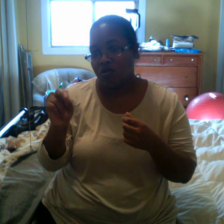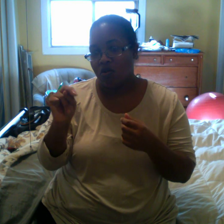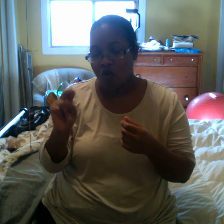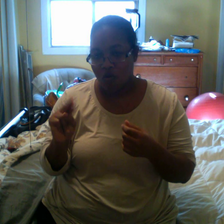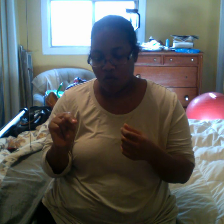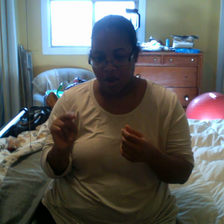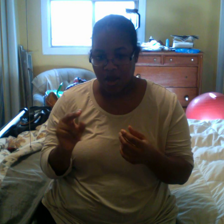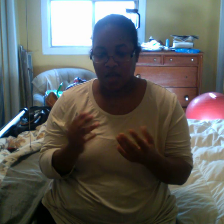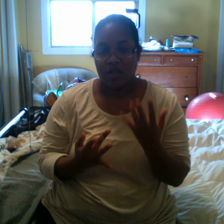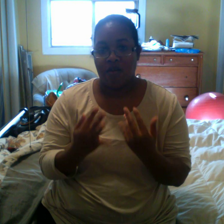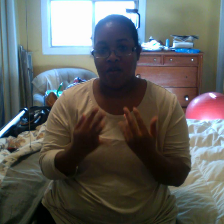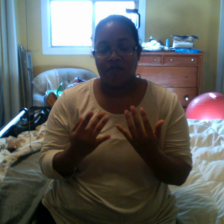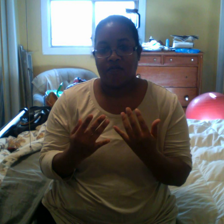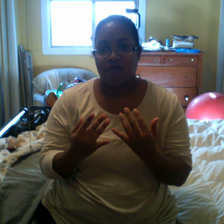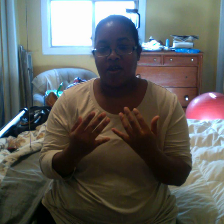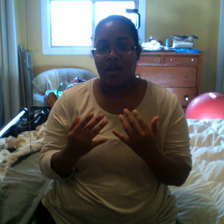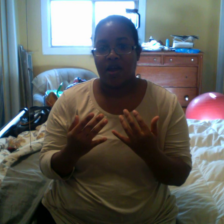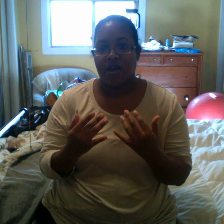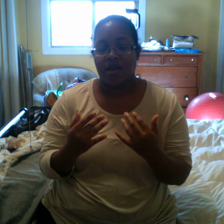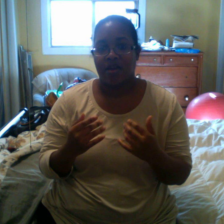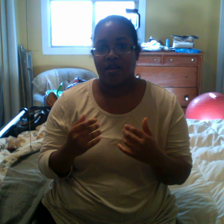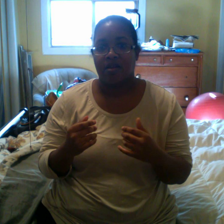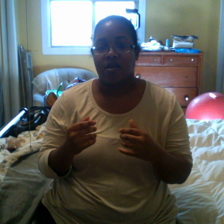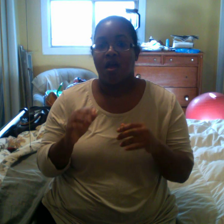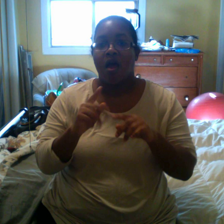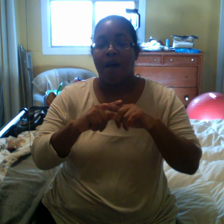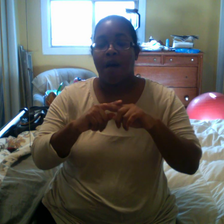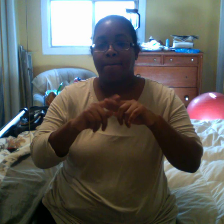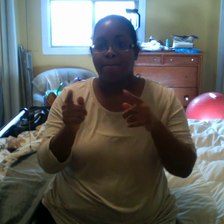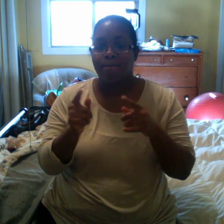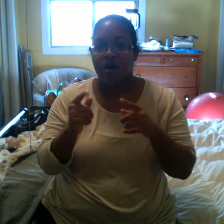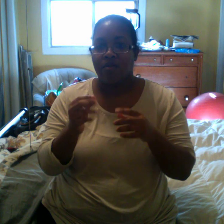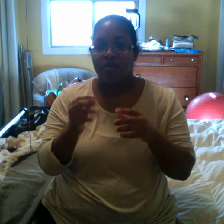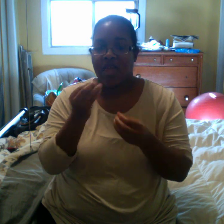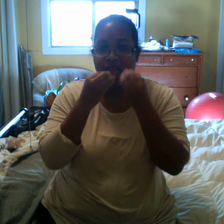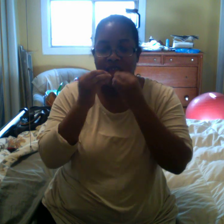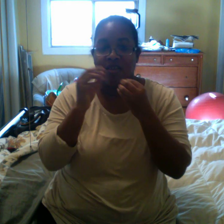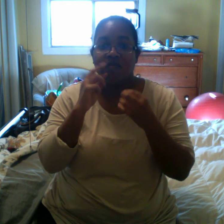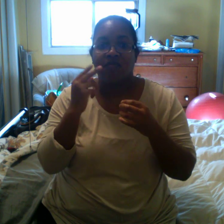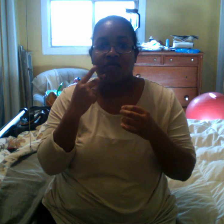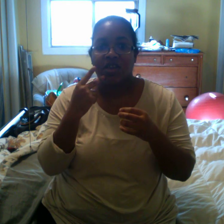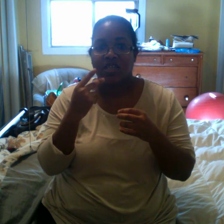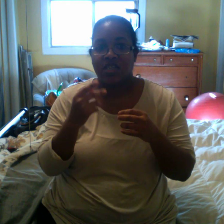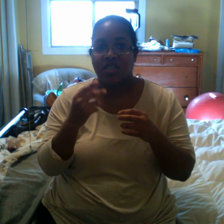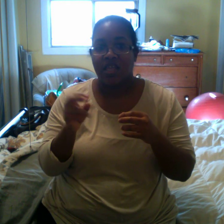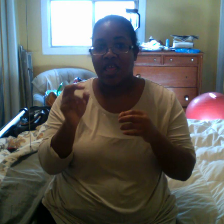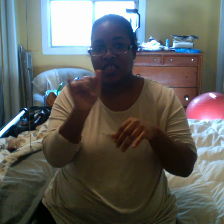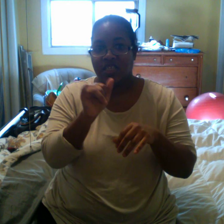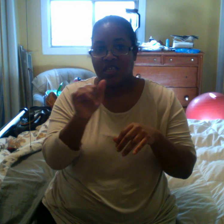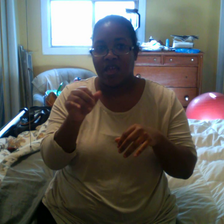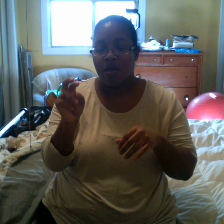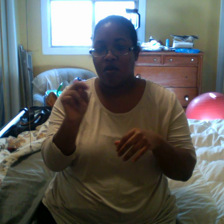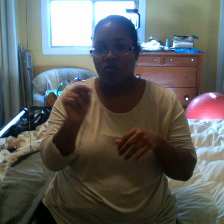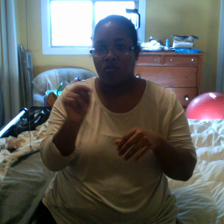same neurons stay pretty quiet. But what if we could force those sweet tasting neurons to fire every time the fruit fly eats broccoli? We may be able to get the fruit fly to